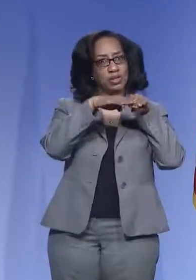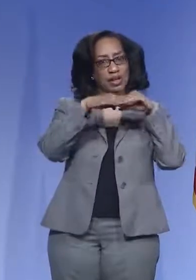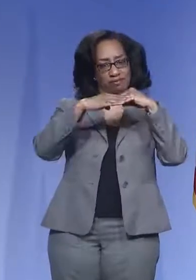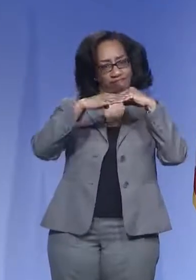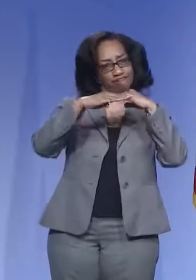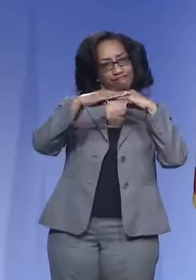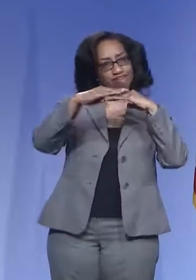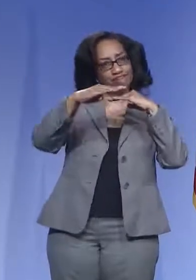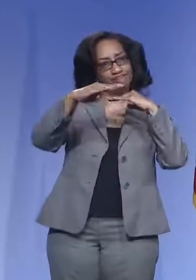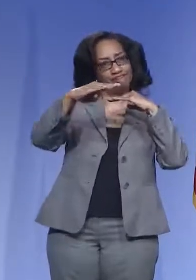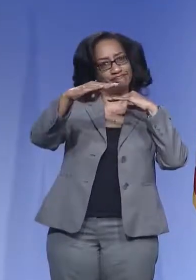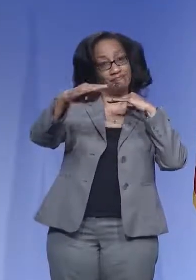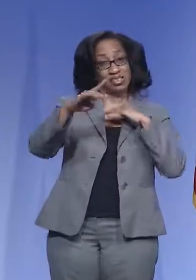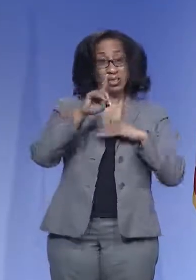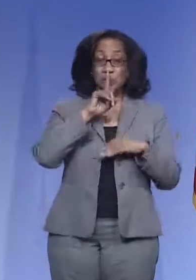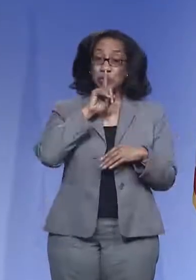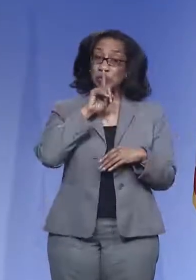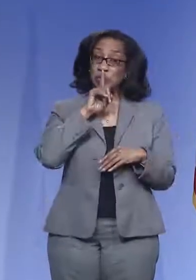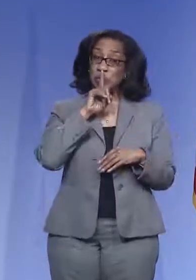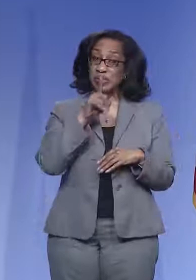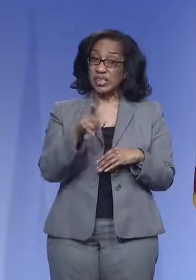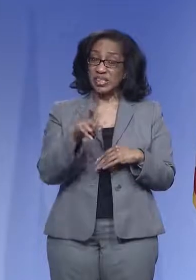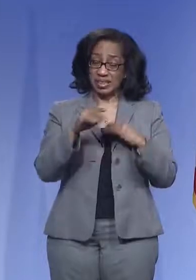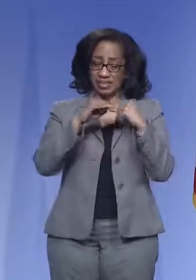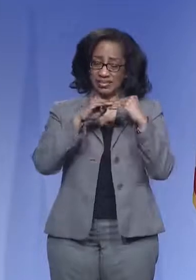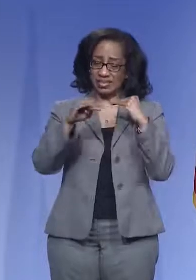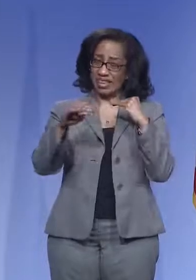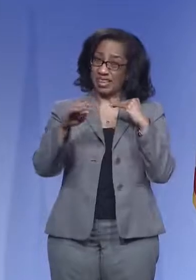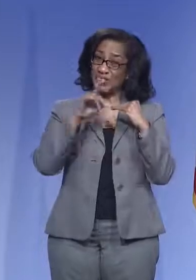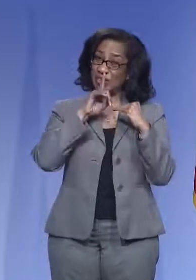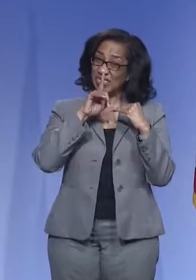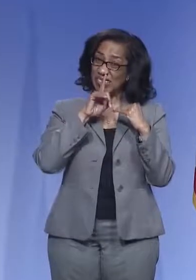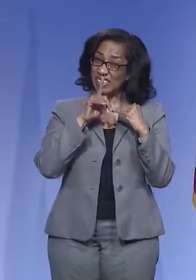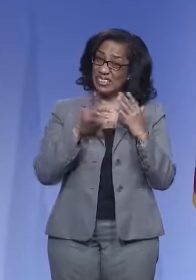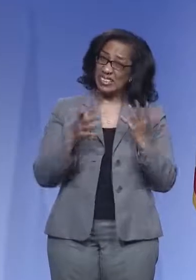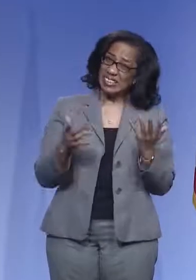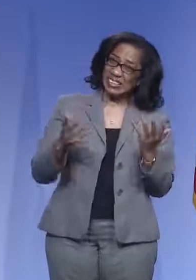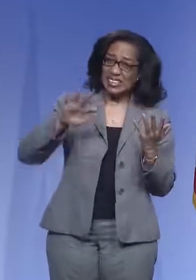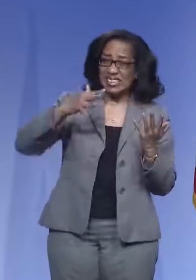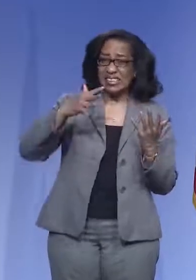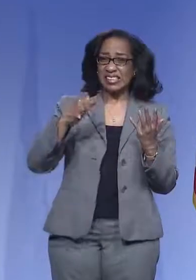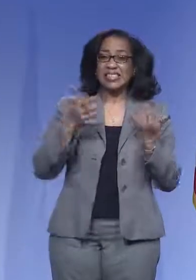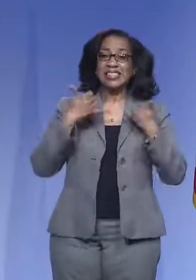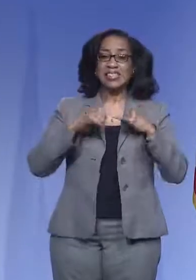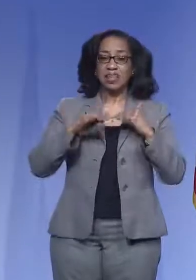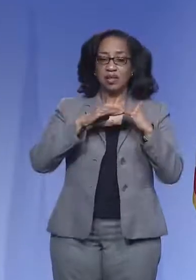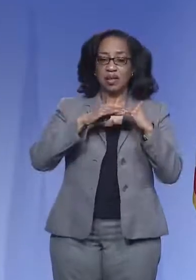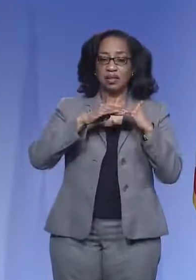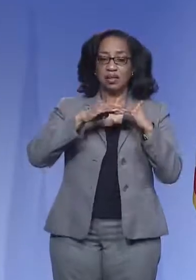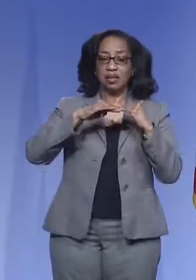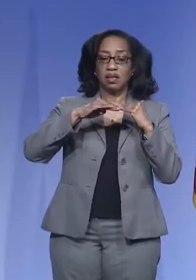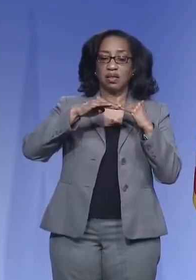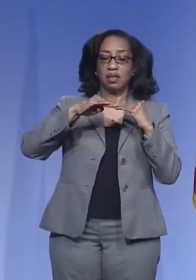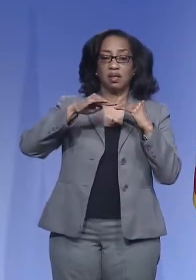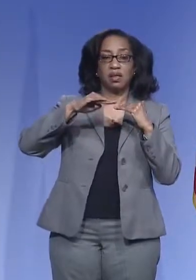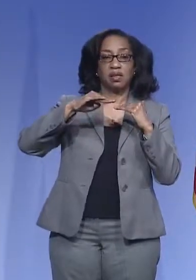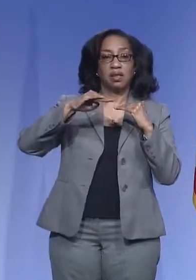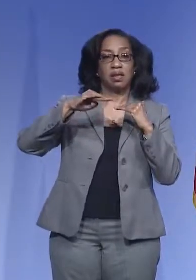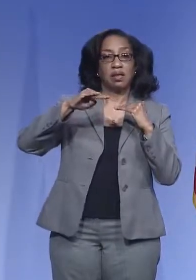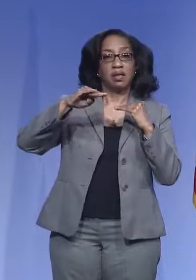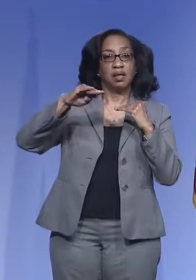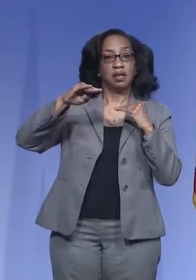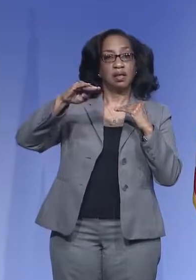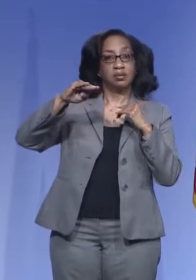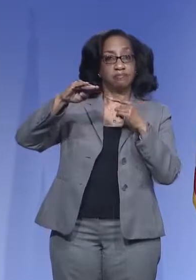during the pandemic. But flat is a relative term. There is a very slight upward trend to that line. And so that